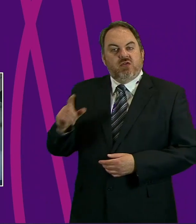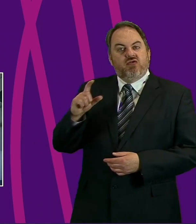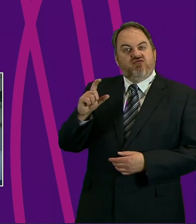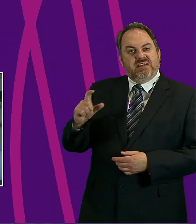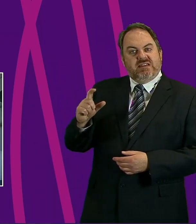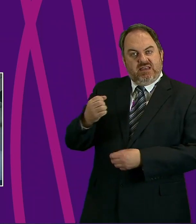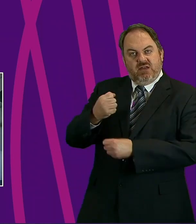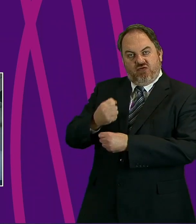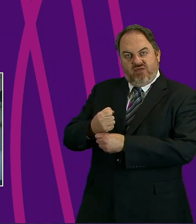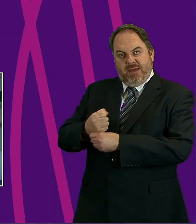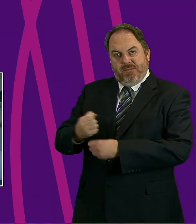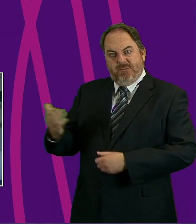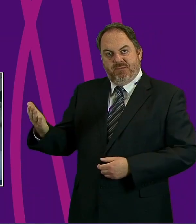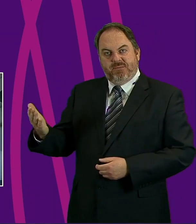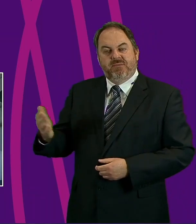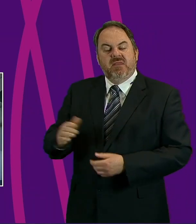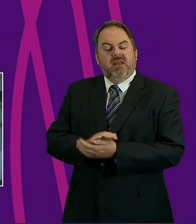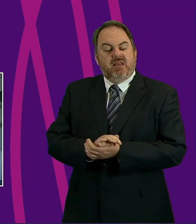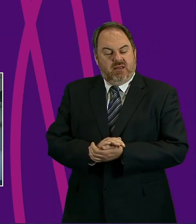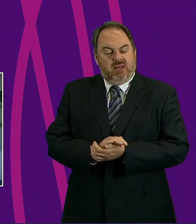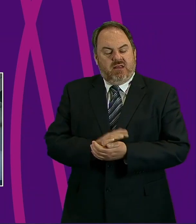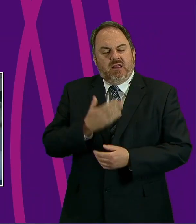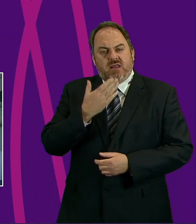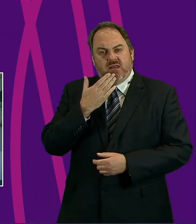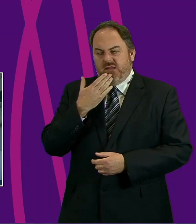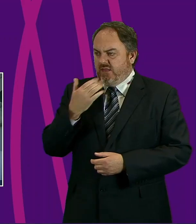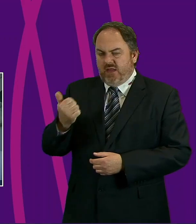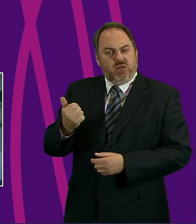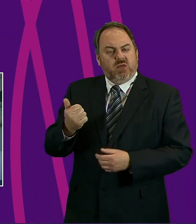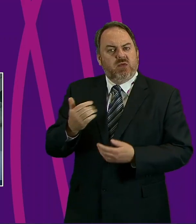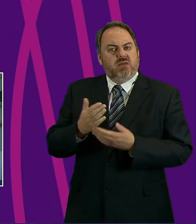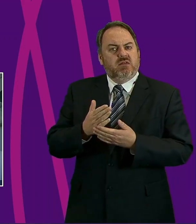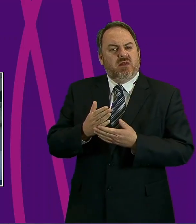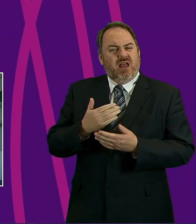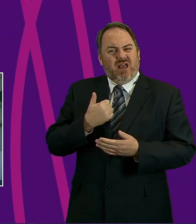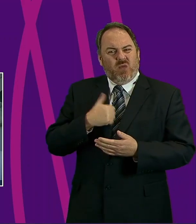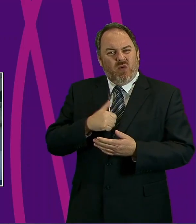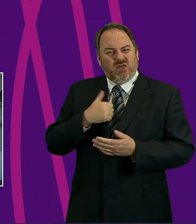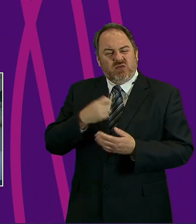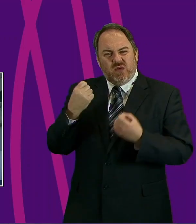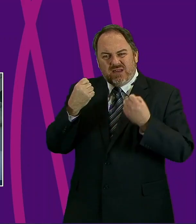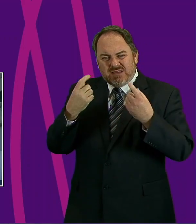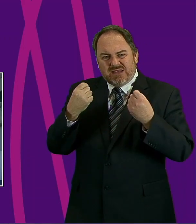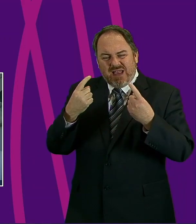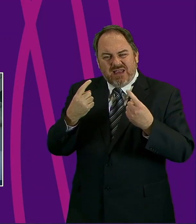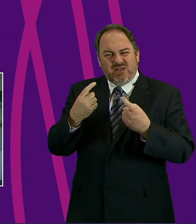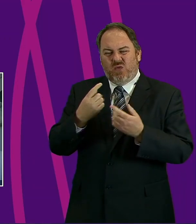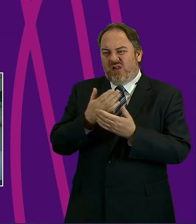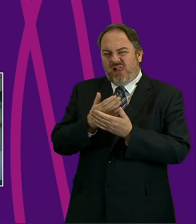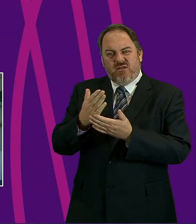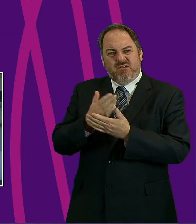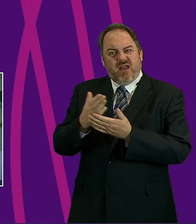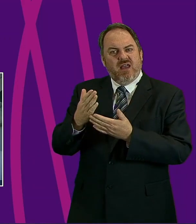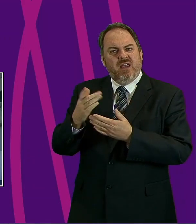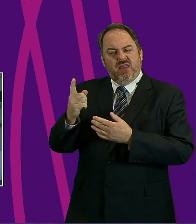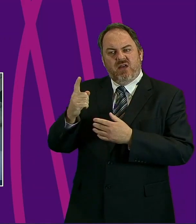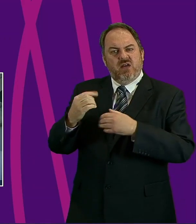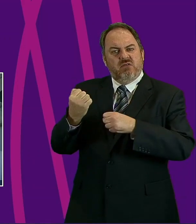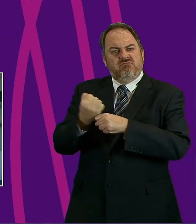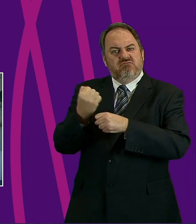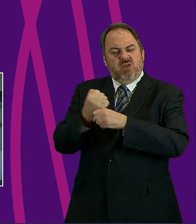Thank you very much, Presiding Officer. Can I, First Minister, have clarification as to whether the guidance to the construction industry